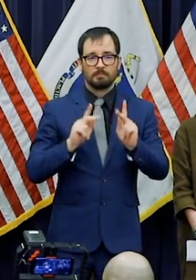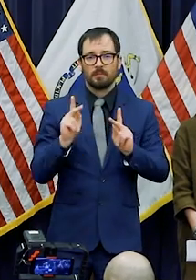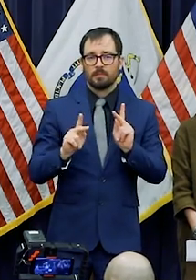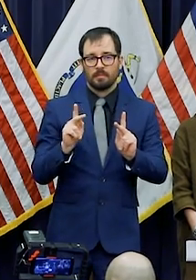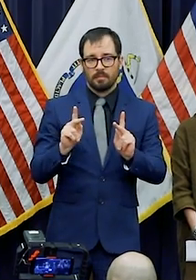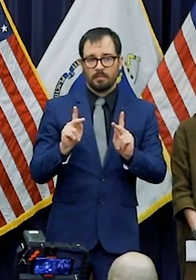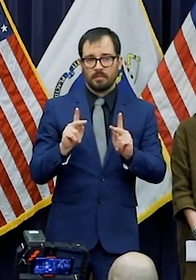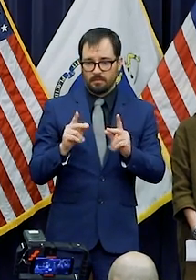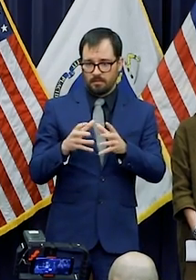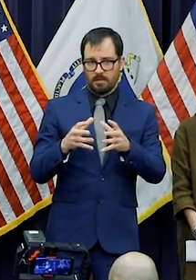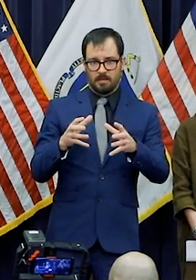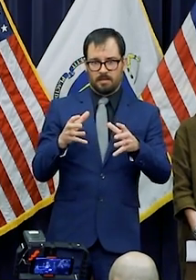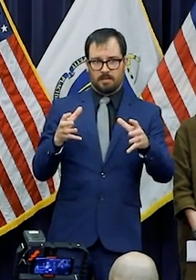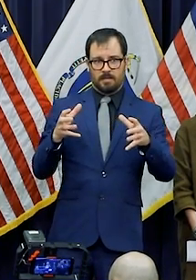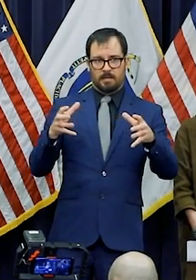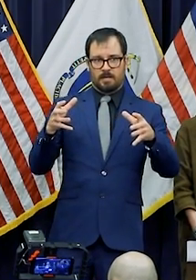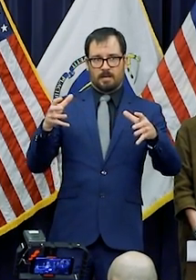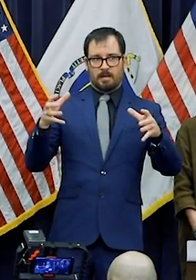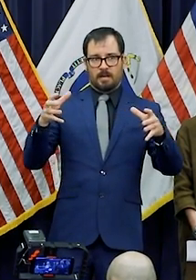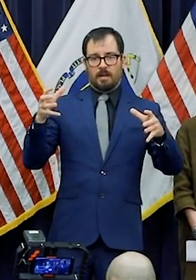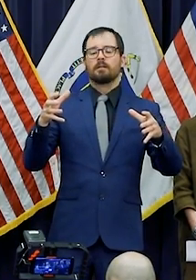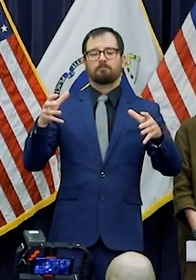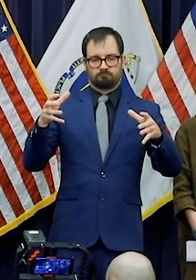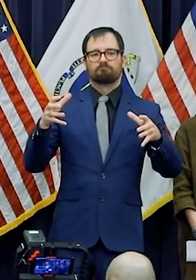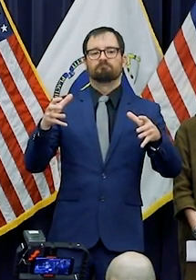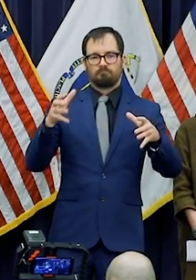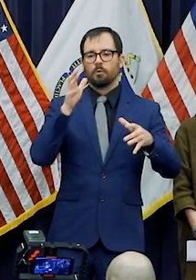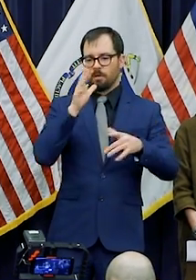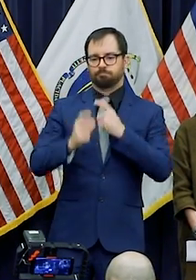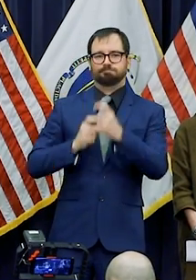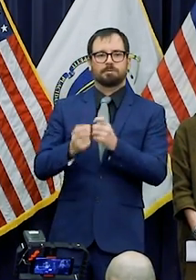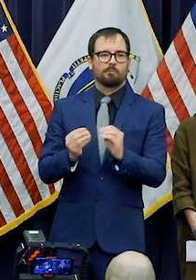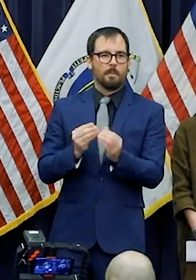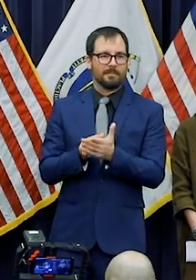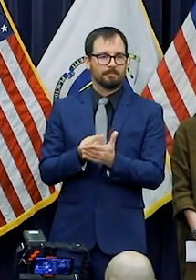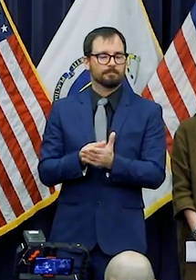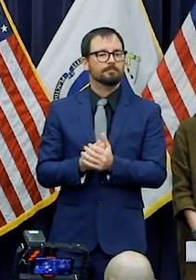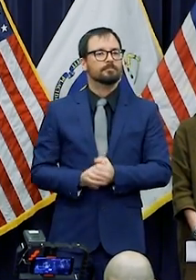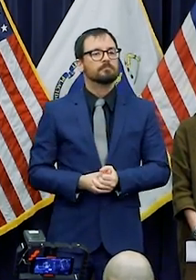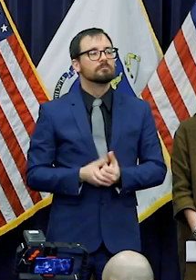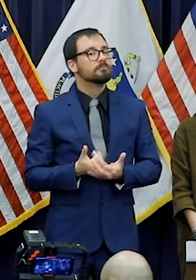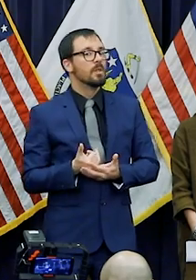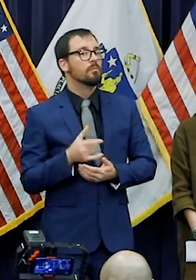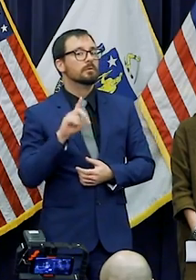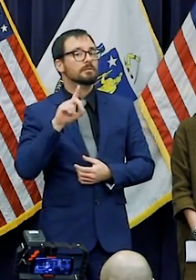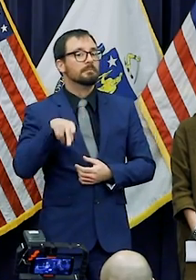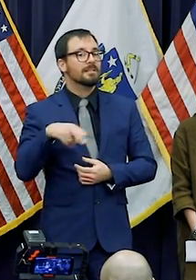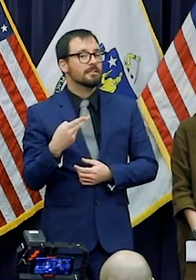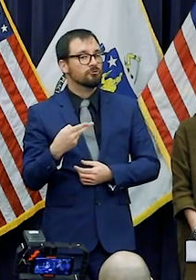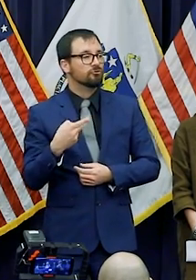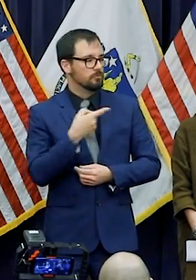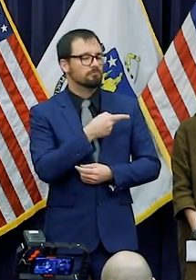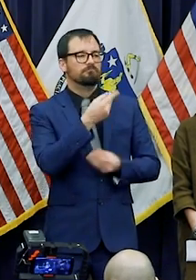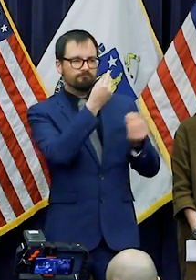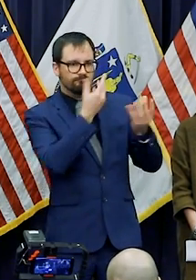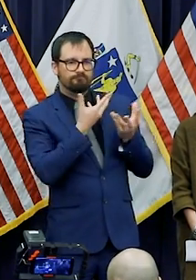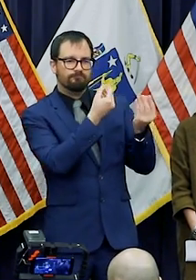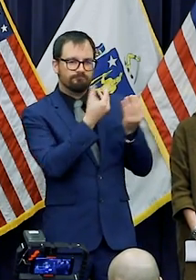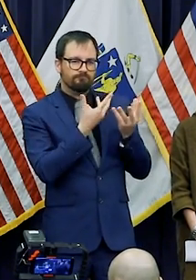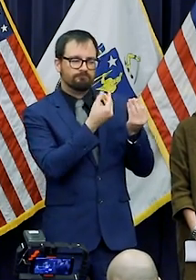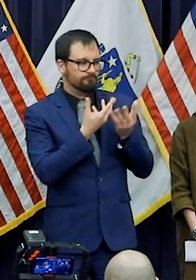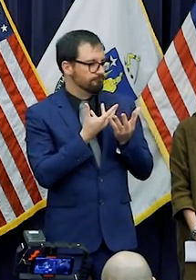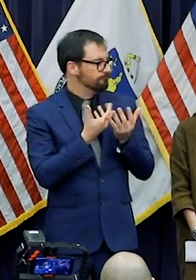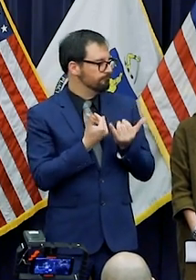Other local boards of health will receive more information from DPH today. And in addition to providing funding for municipalities, we're